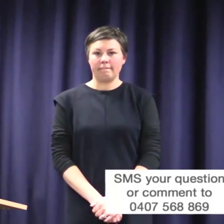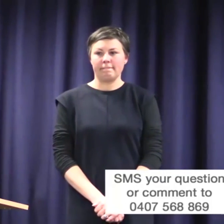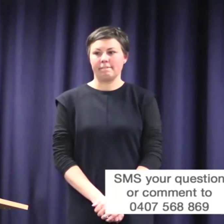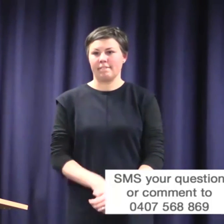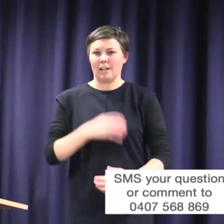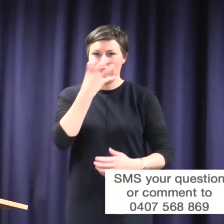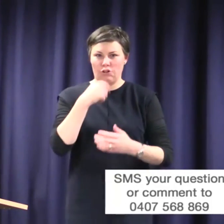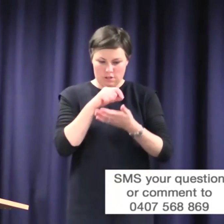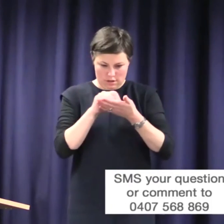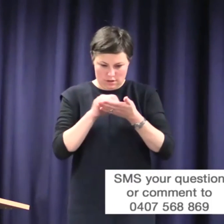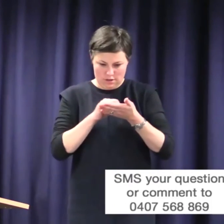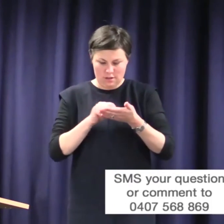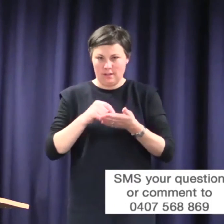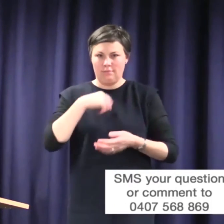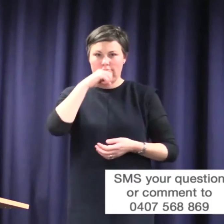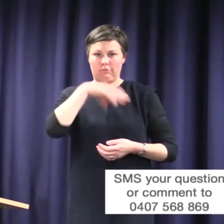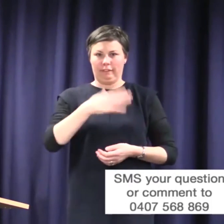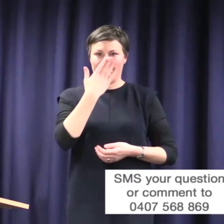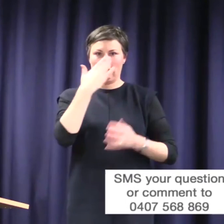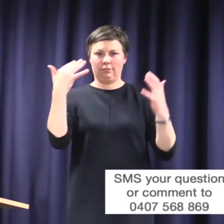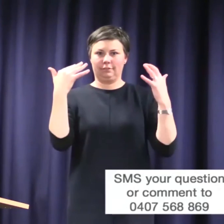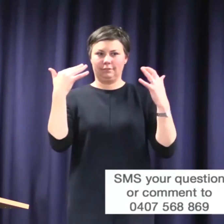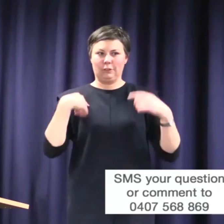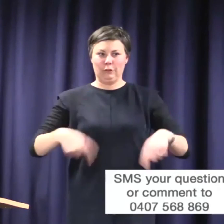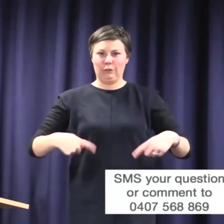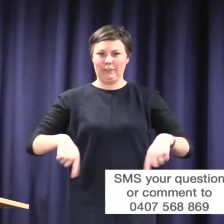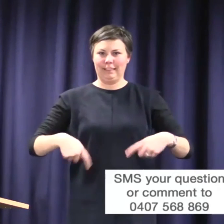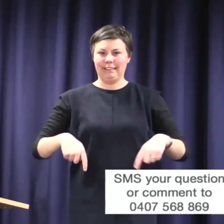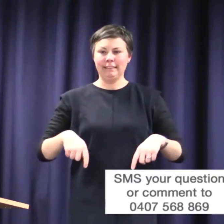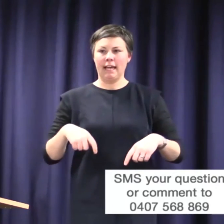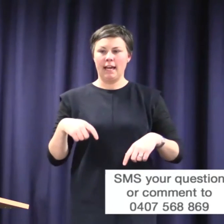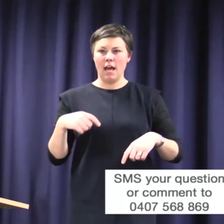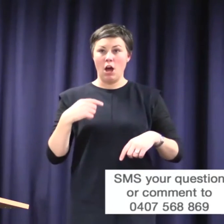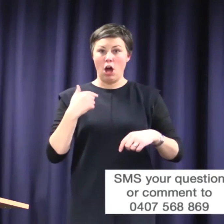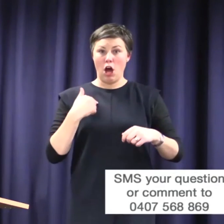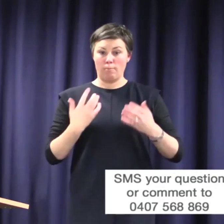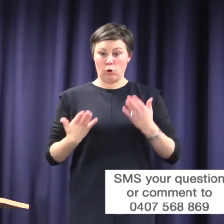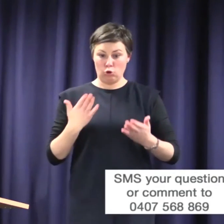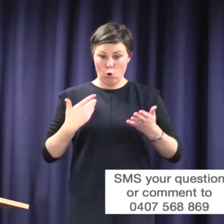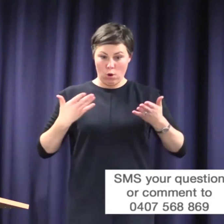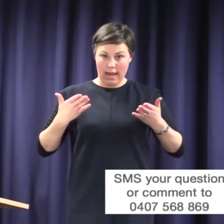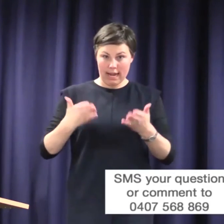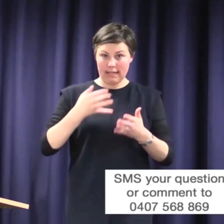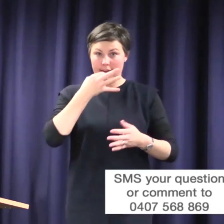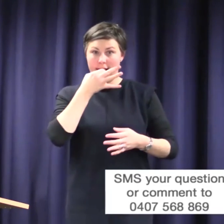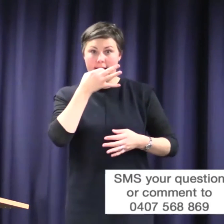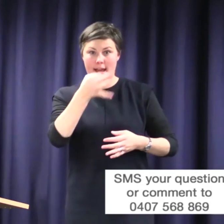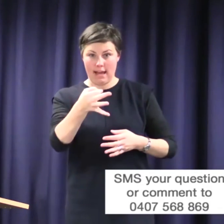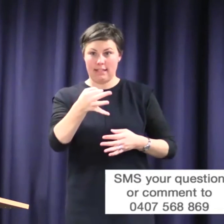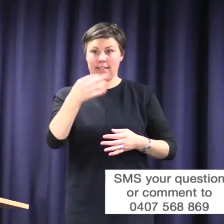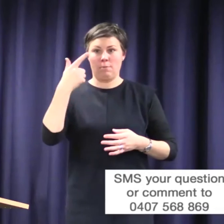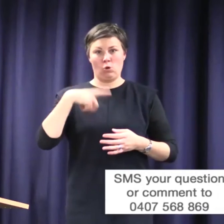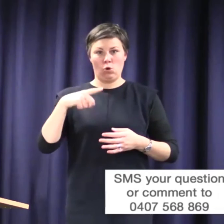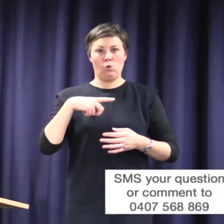Sorry, I took notes and I don't really like standing at the front. It makes me nervous. But I'm not entirely sure if I'm even allowed to ask this question. I've just been informed